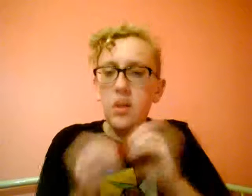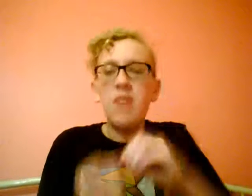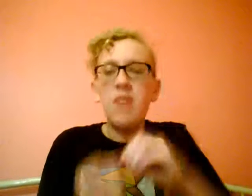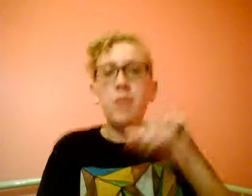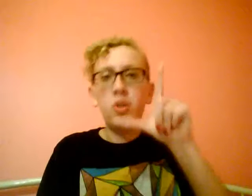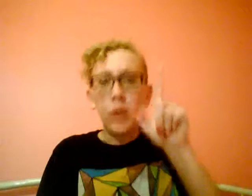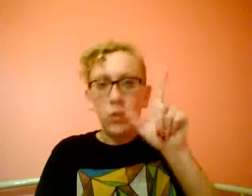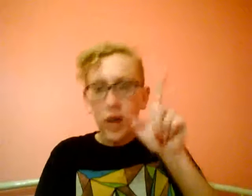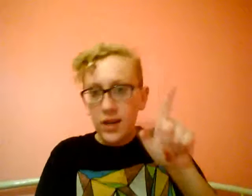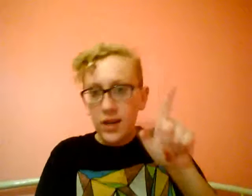Number